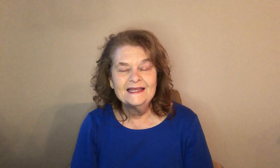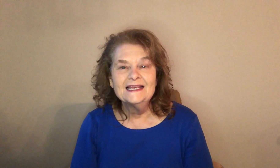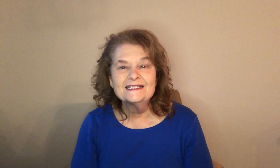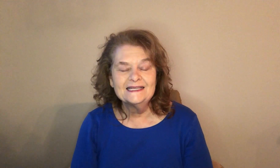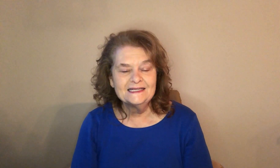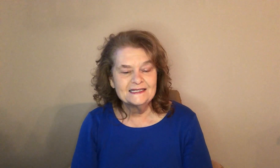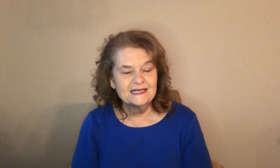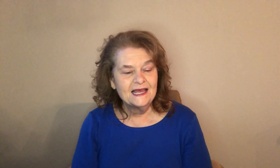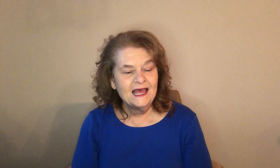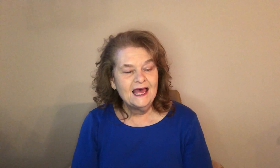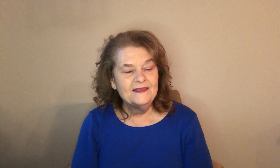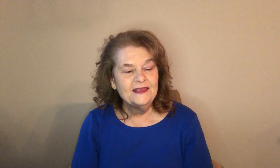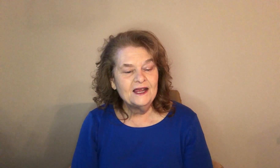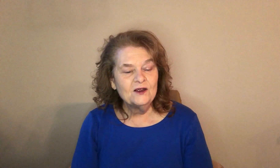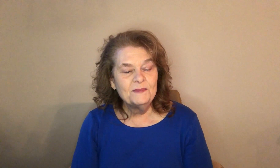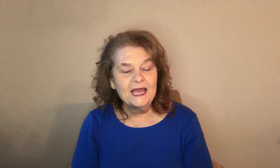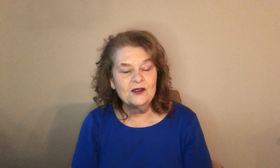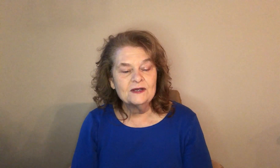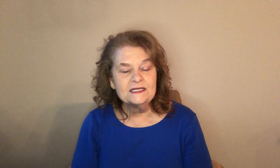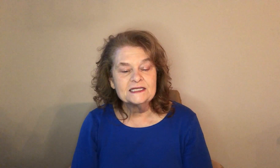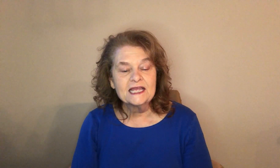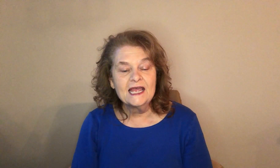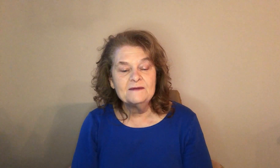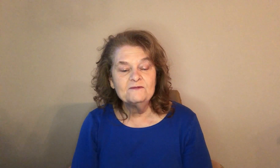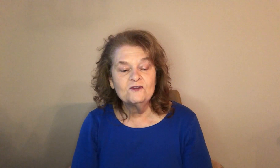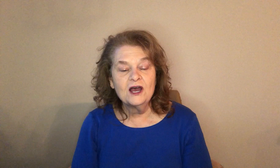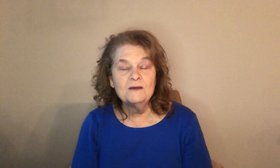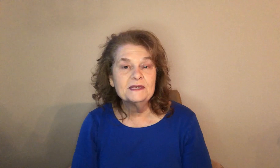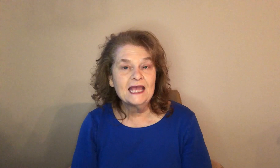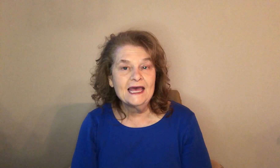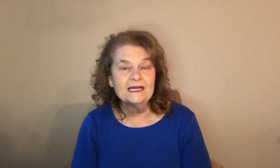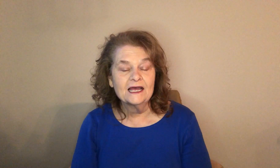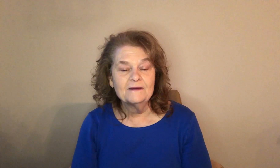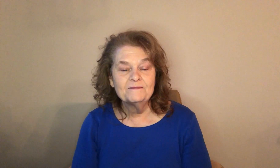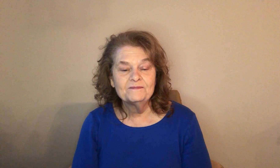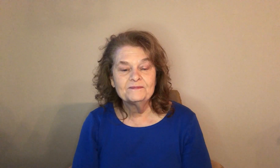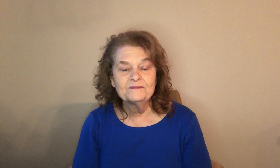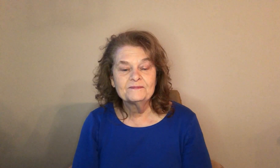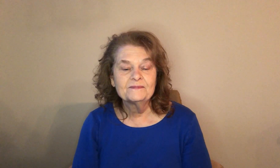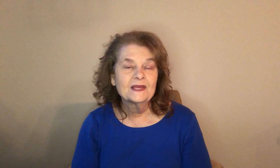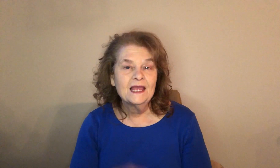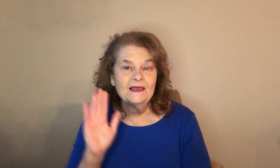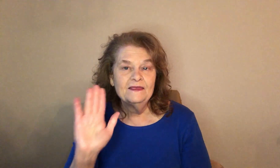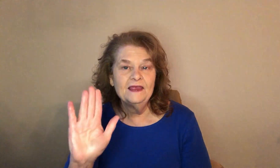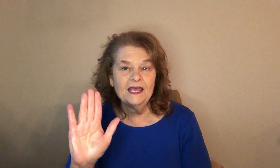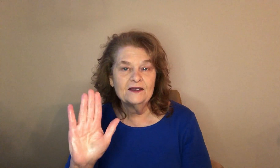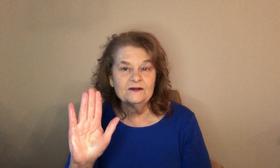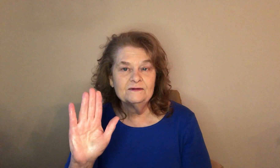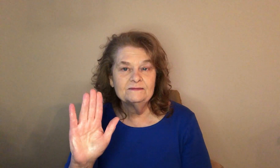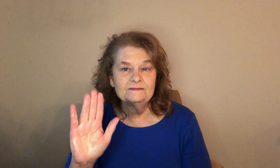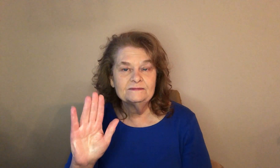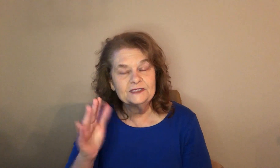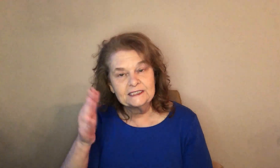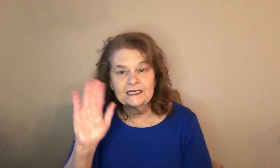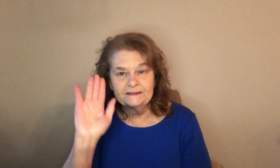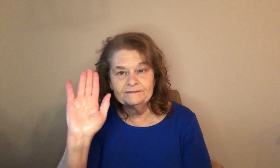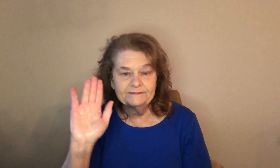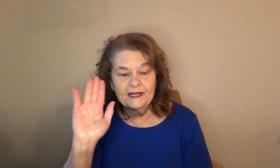Next sentence. Their parents came from Canada. Their, just like